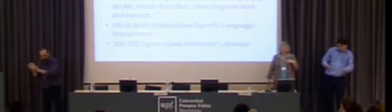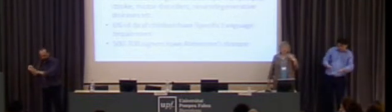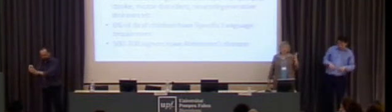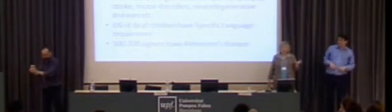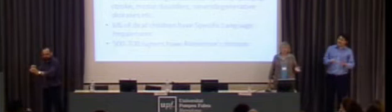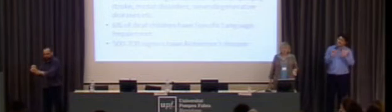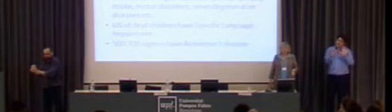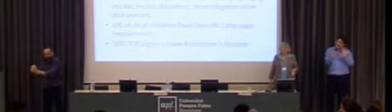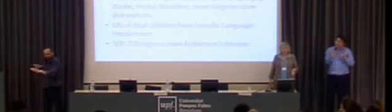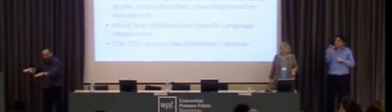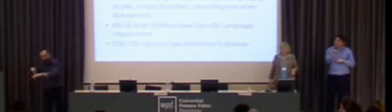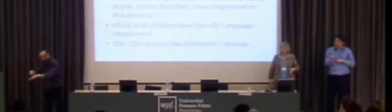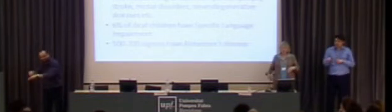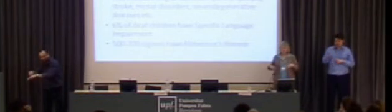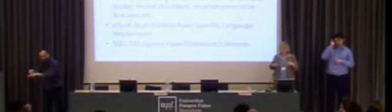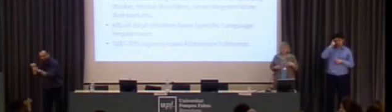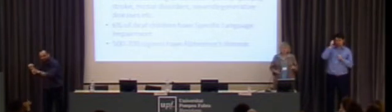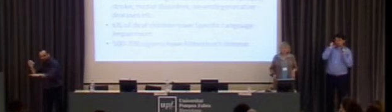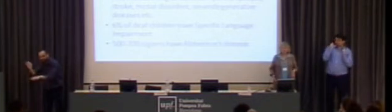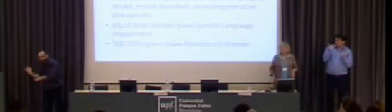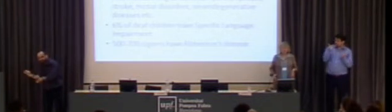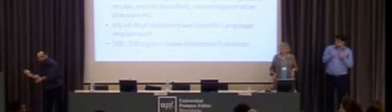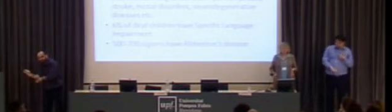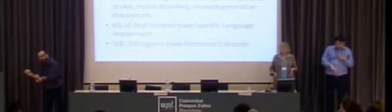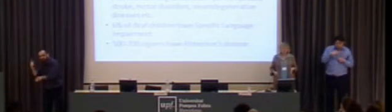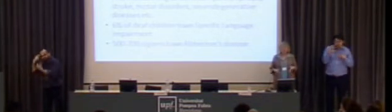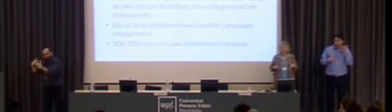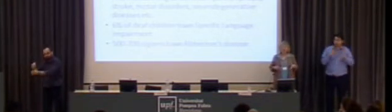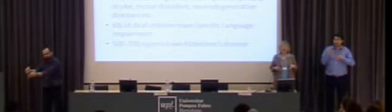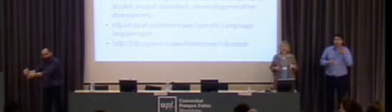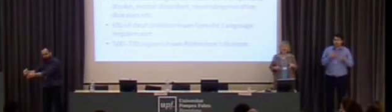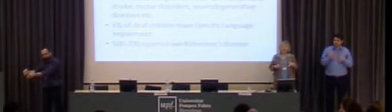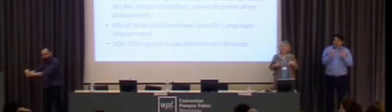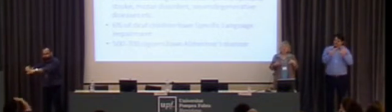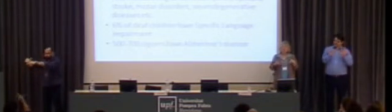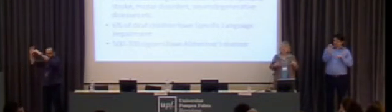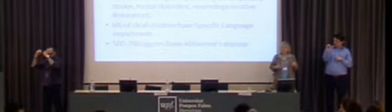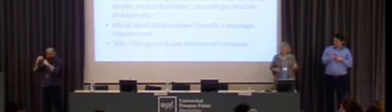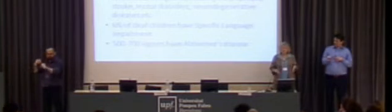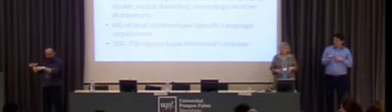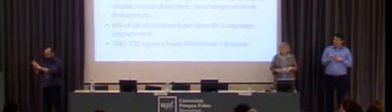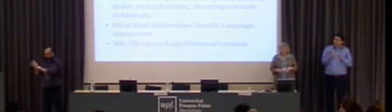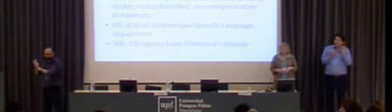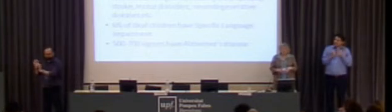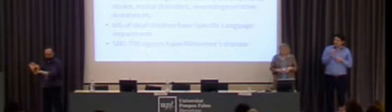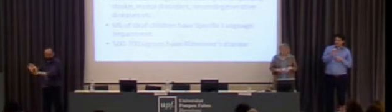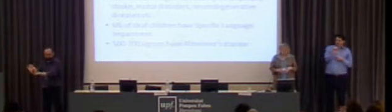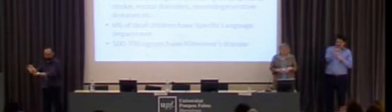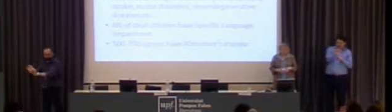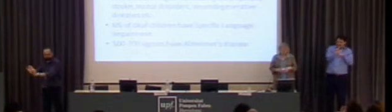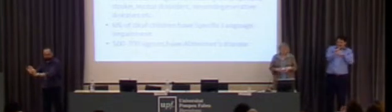who have perfectly normal intelligence and have good exposure to sign language have specific language